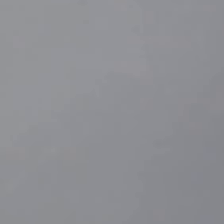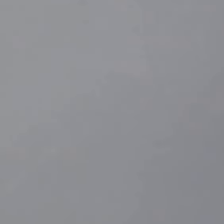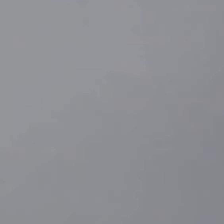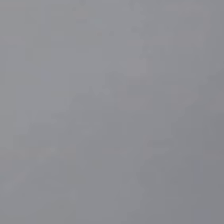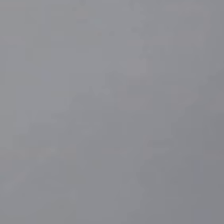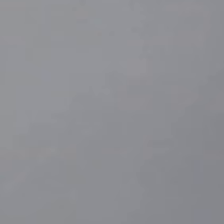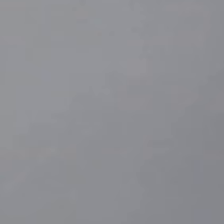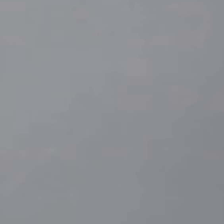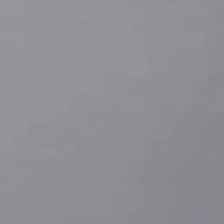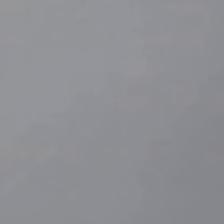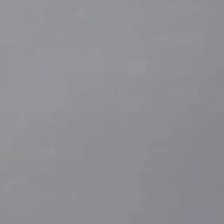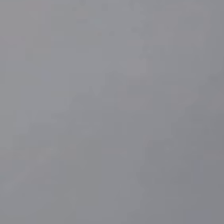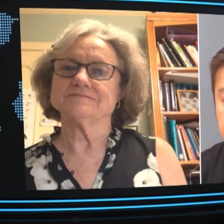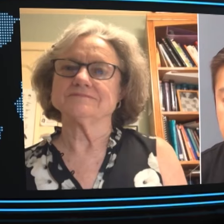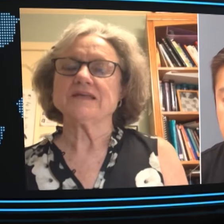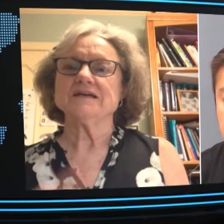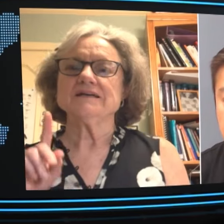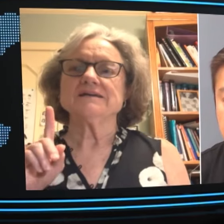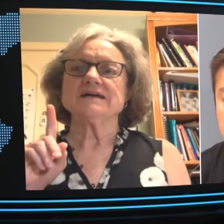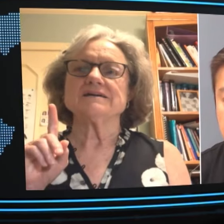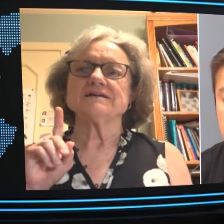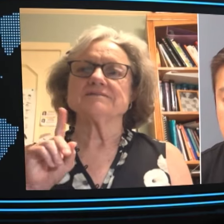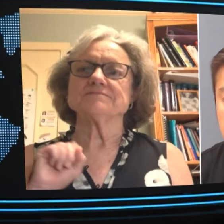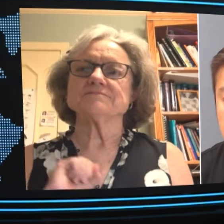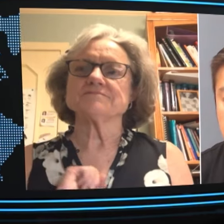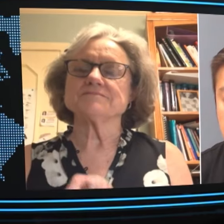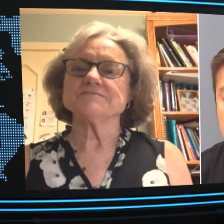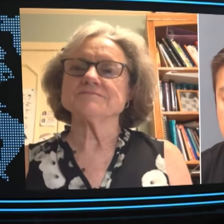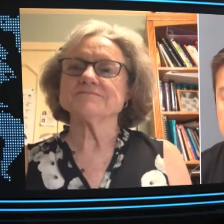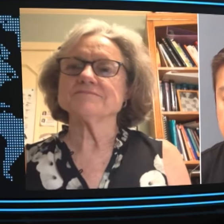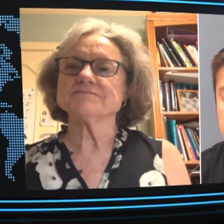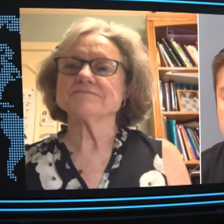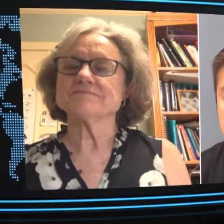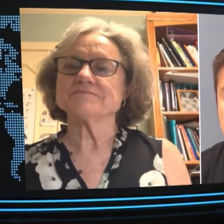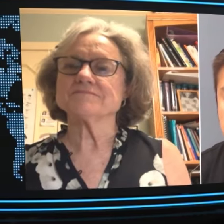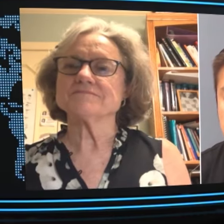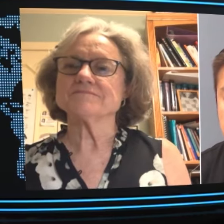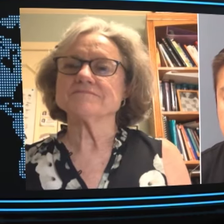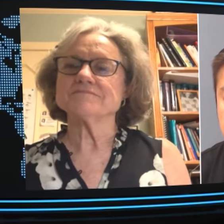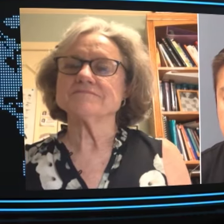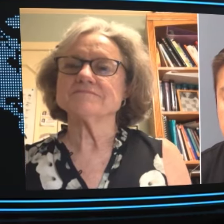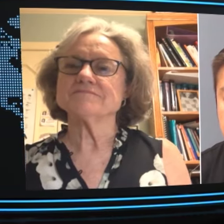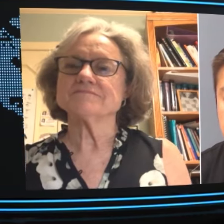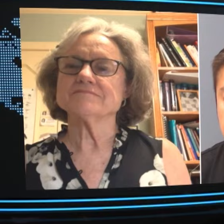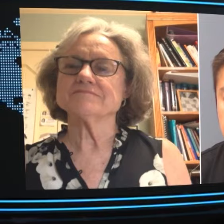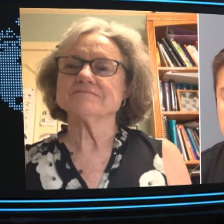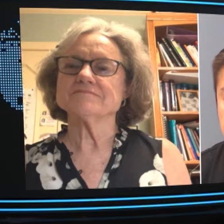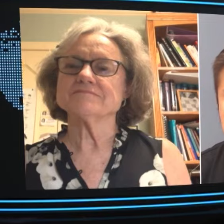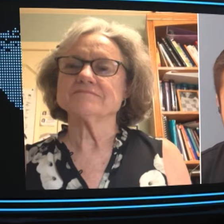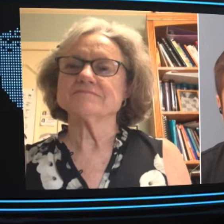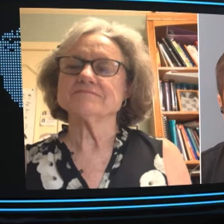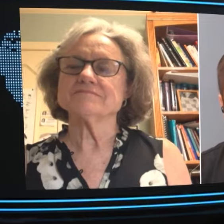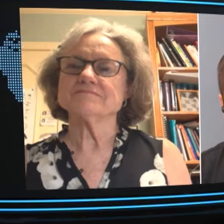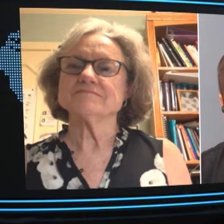this is the problem. Right, there seem to be quite a few issues here, but from that video there, Jean, we saw how this